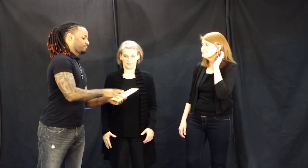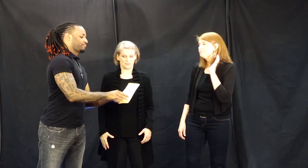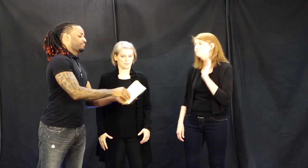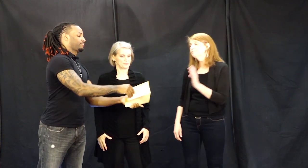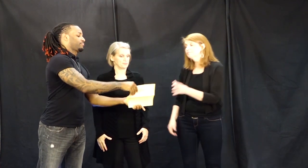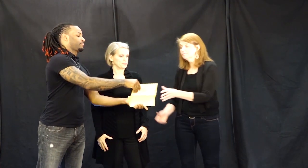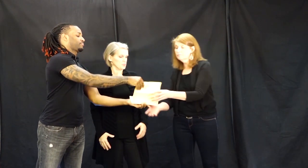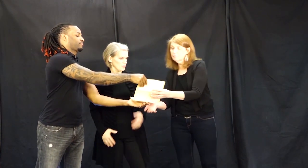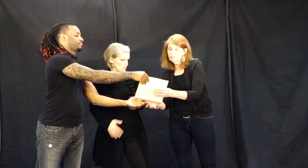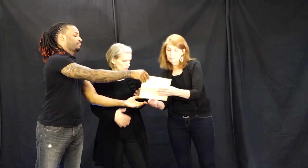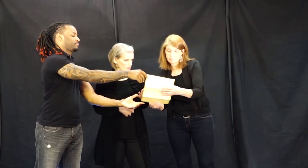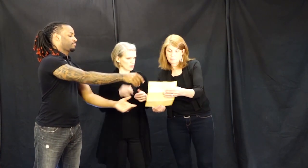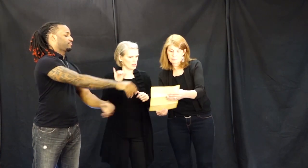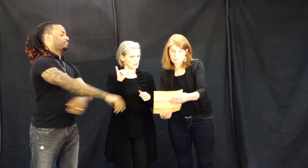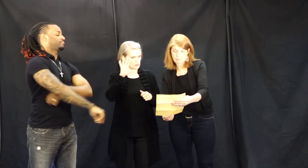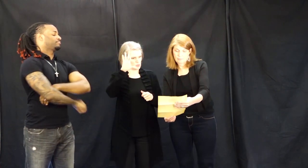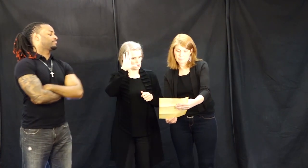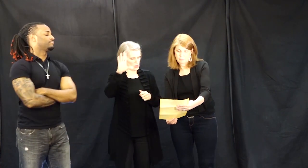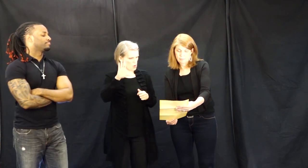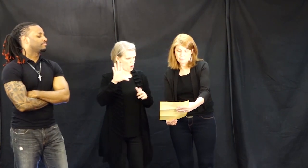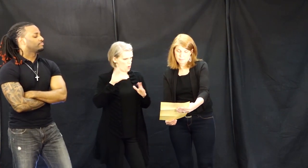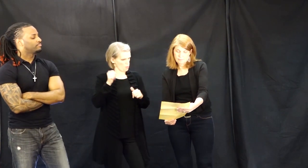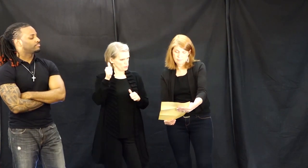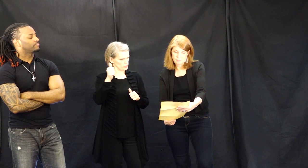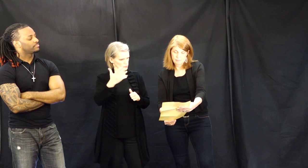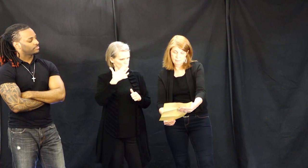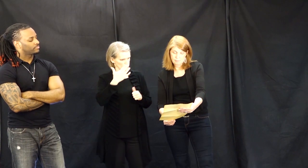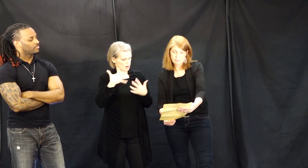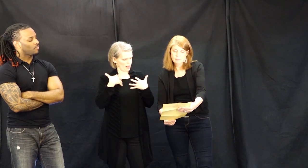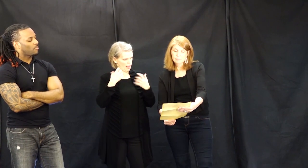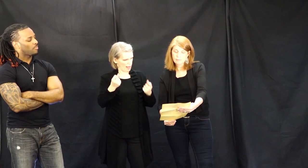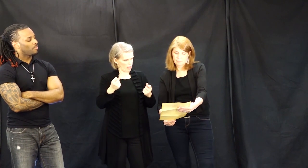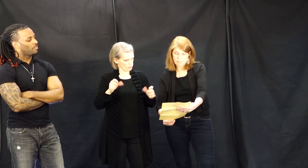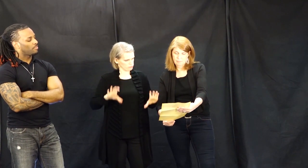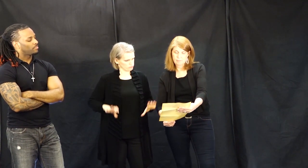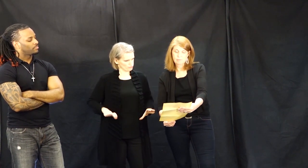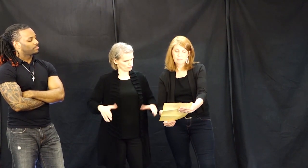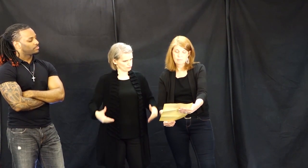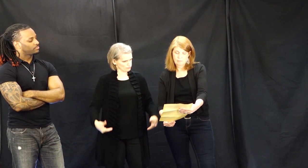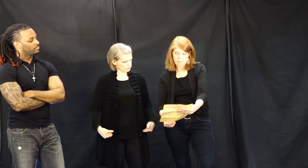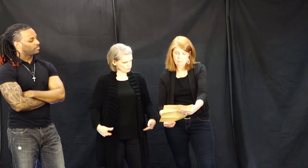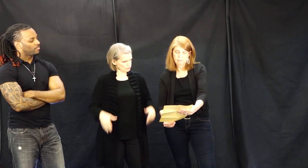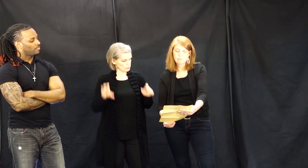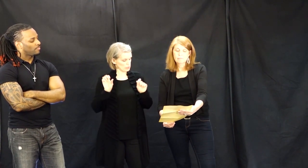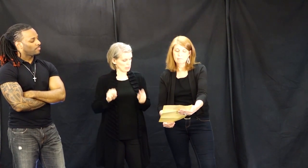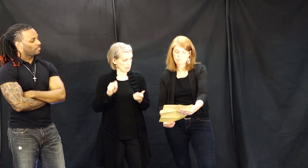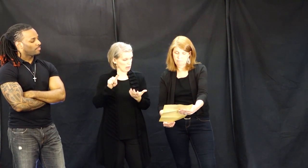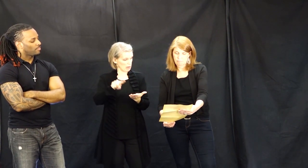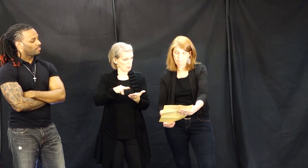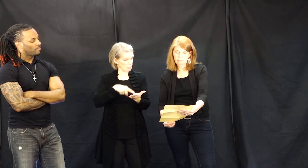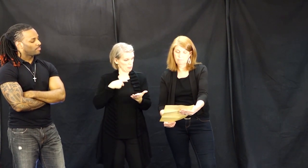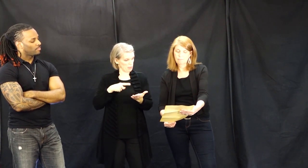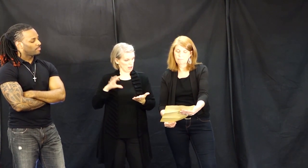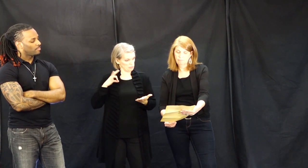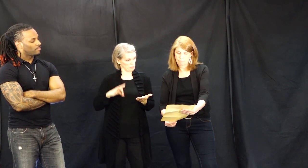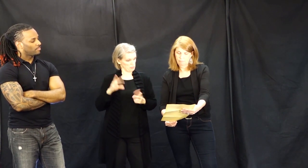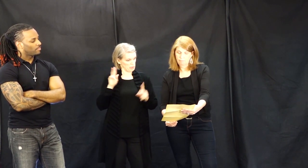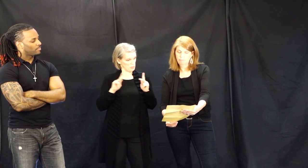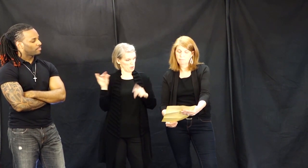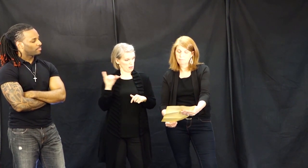Dear sir, I hope this letter finds you in good health and in a prosperous enough position to put wealth in the pockets of people like me down on their